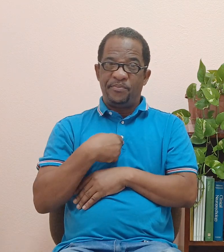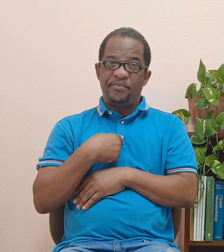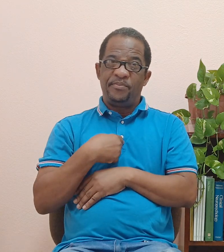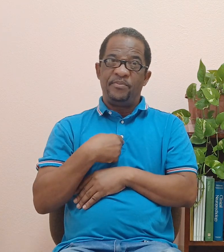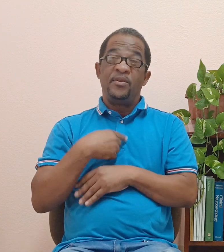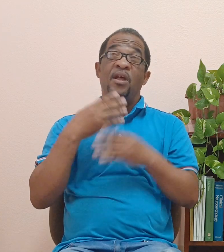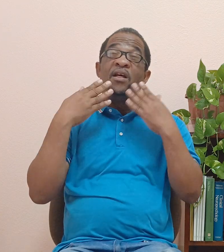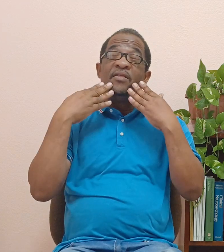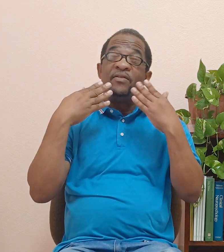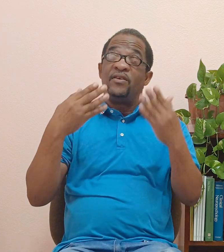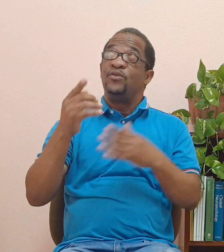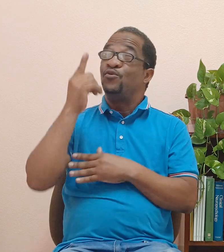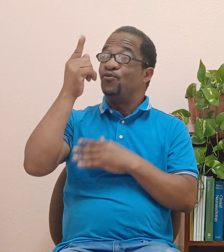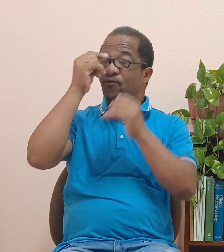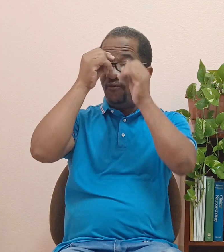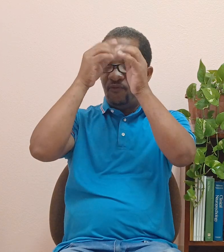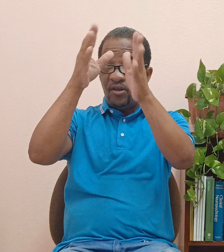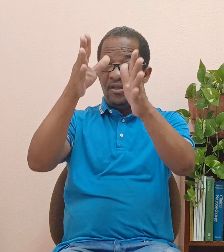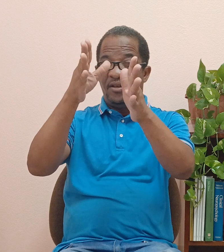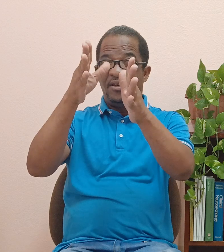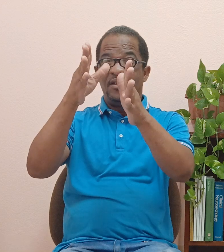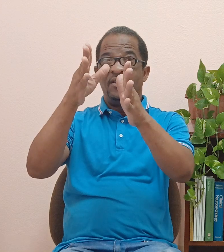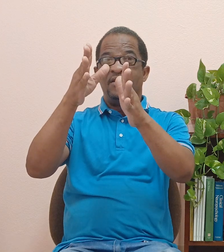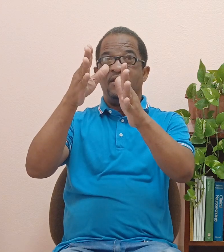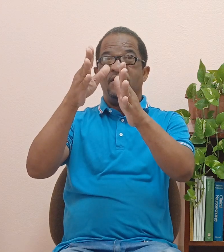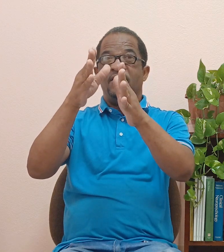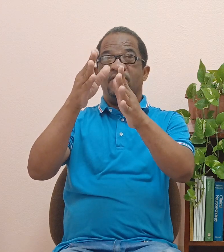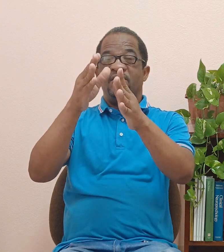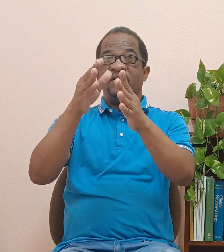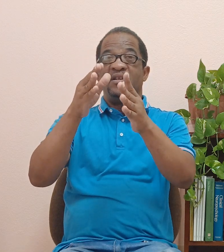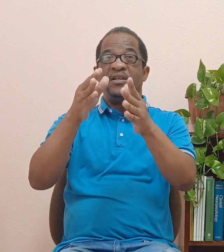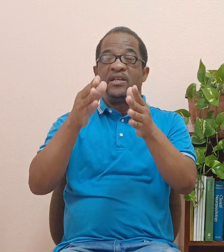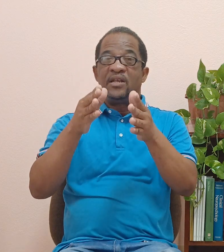Thank you, Father, for paving the path for me,